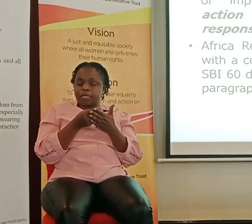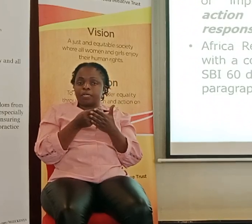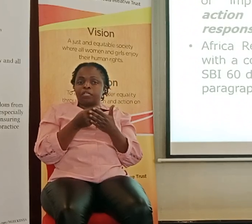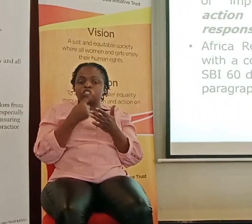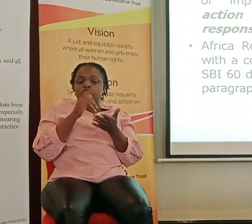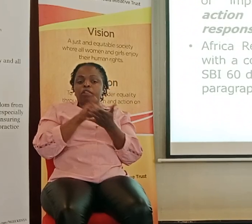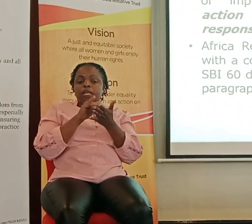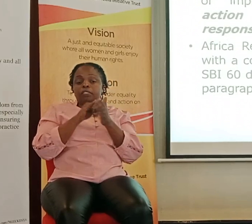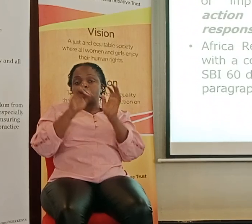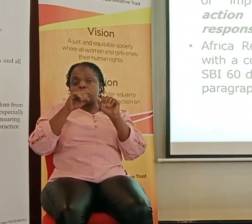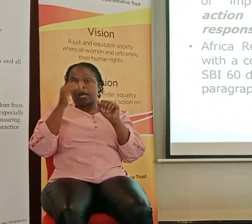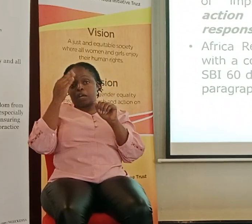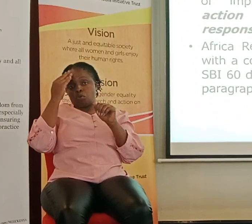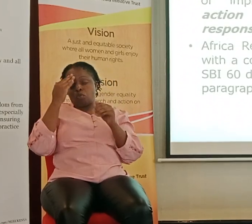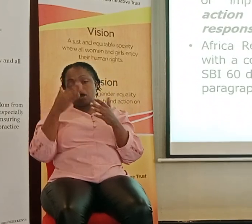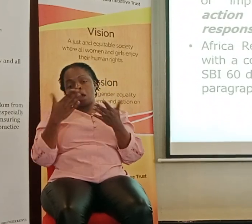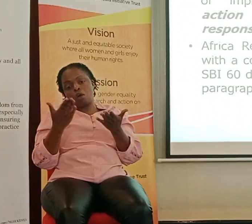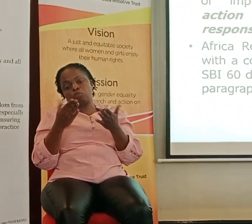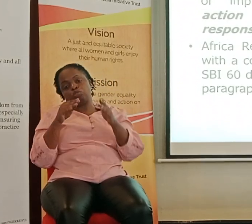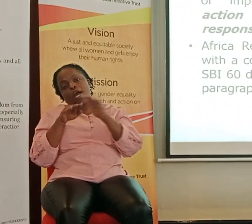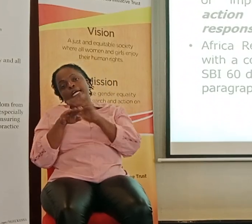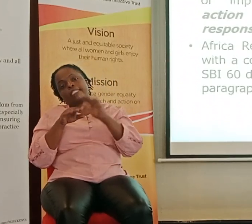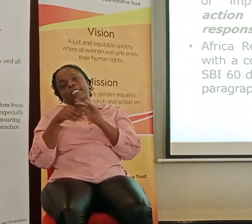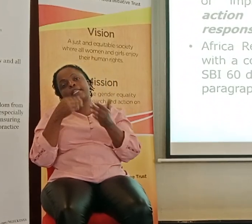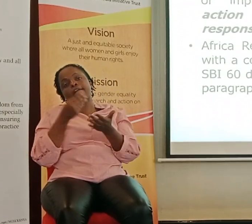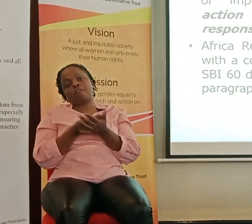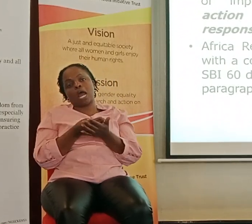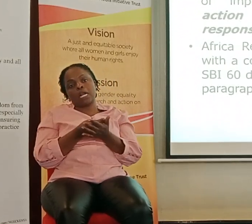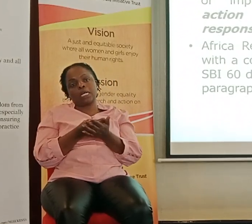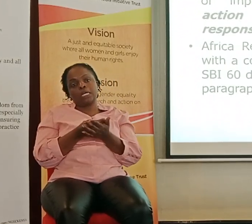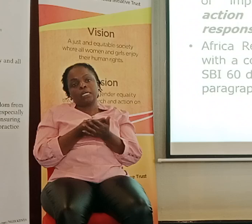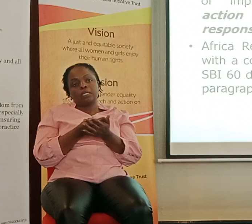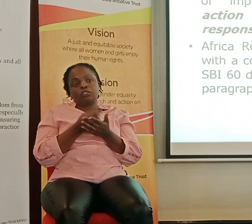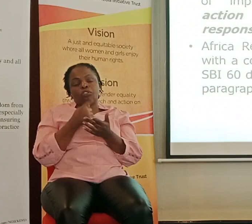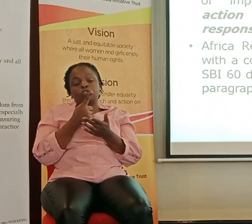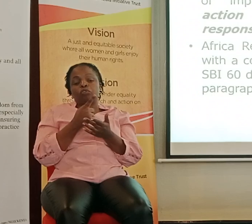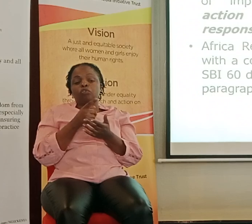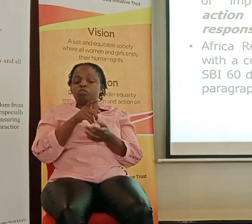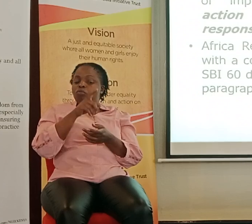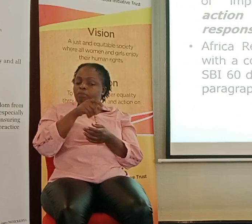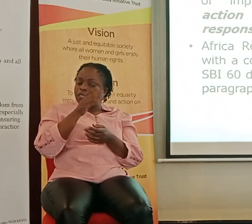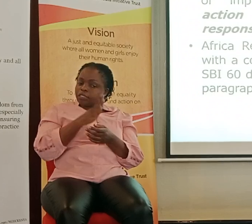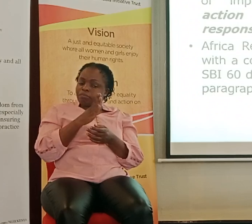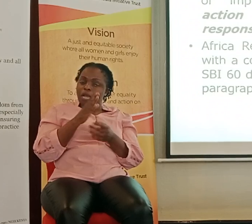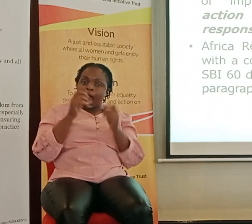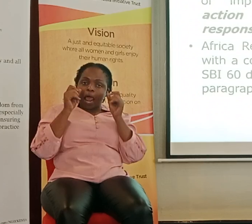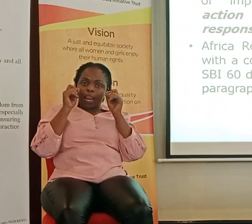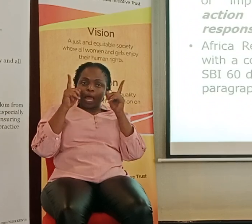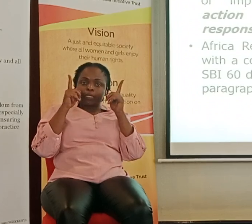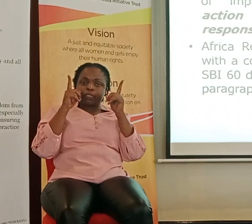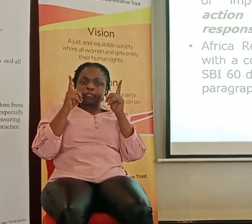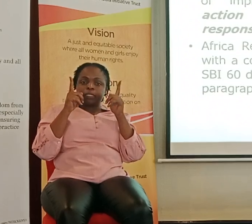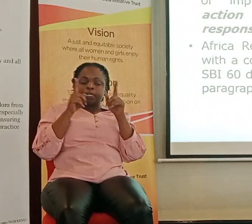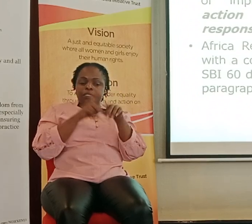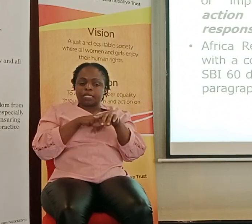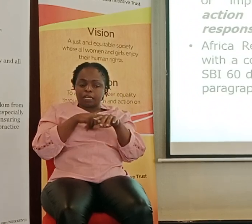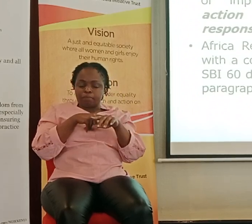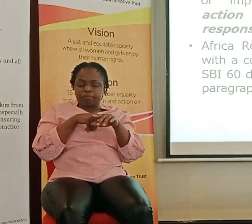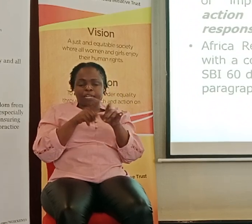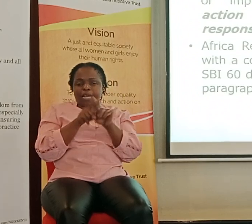more knowledgeable on even how to access them. So let's be very alert as